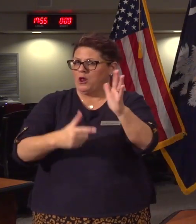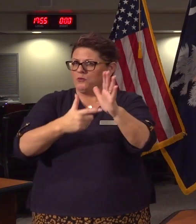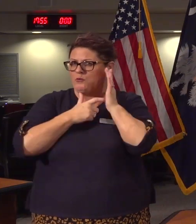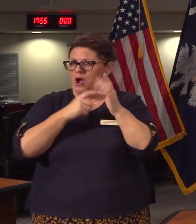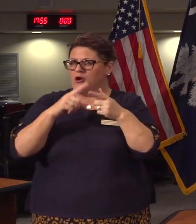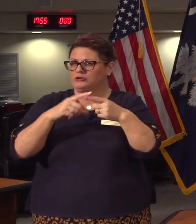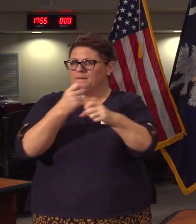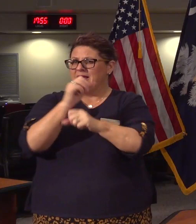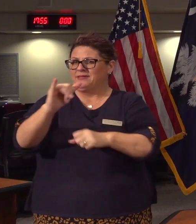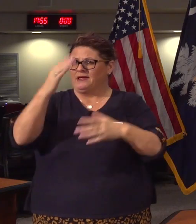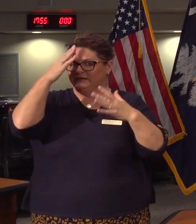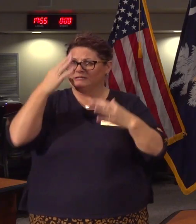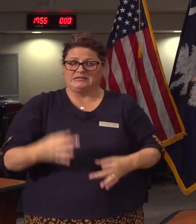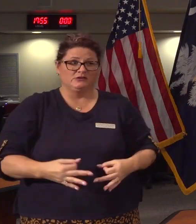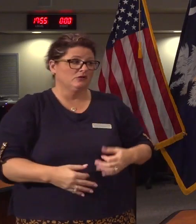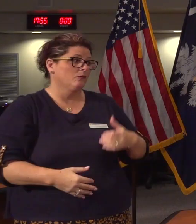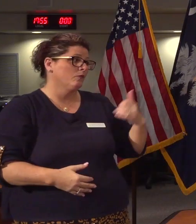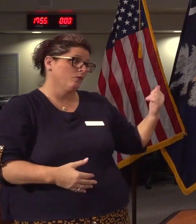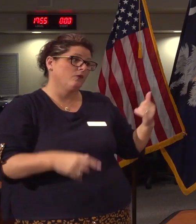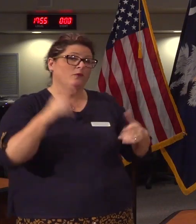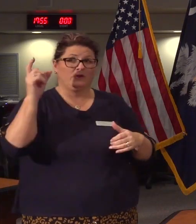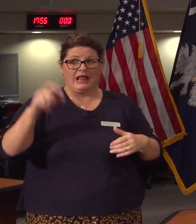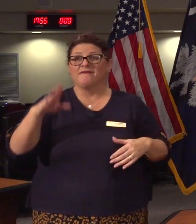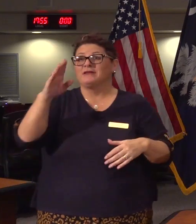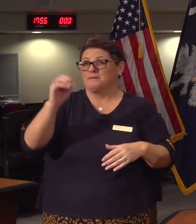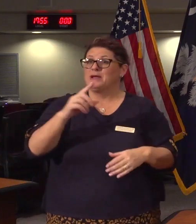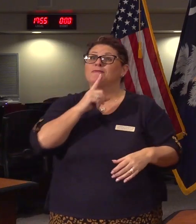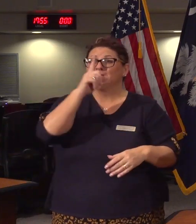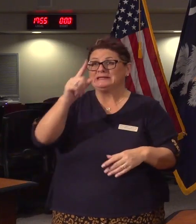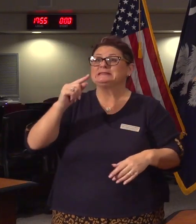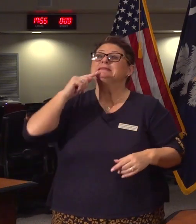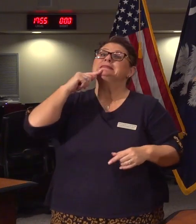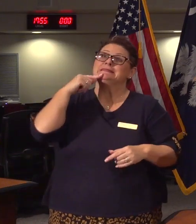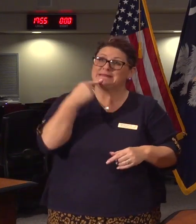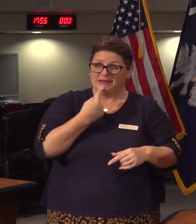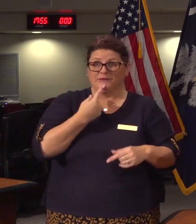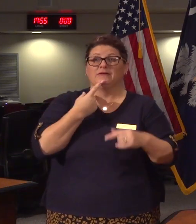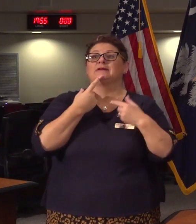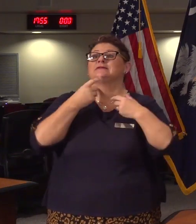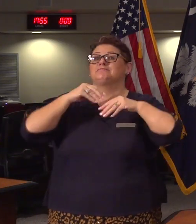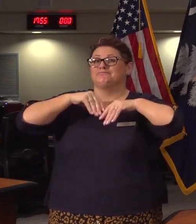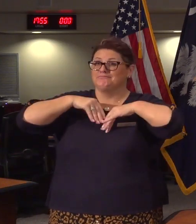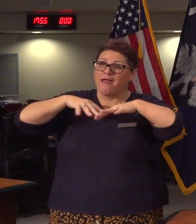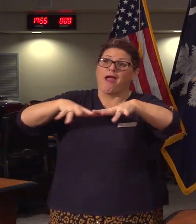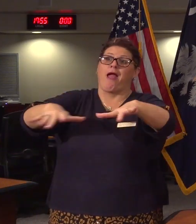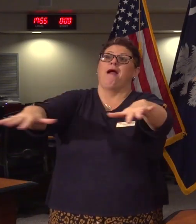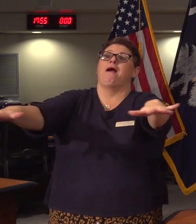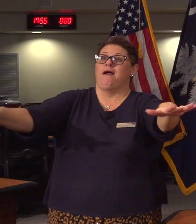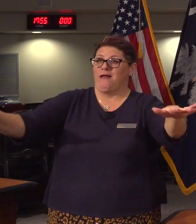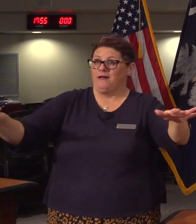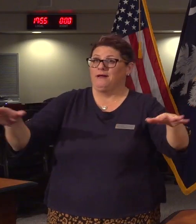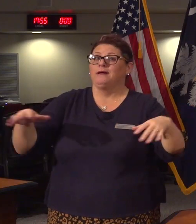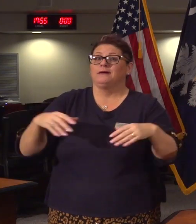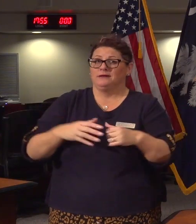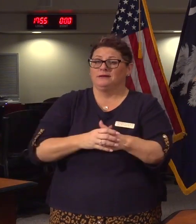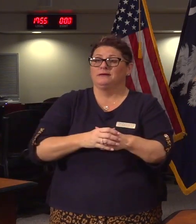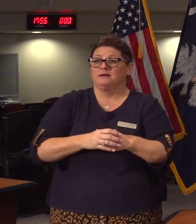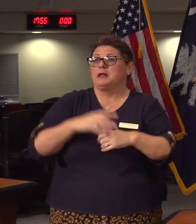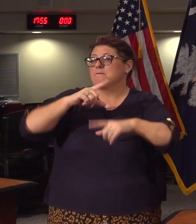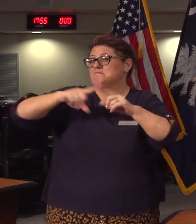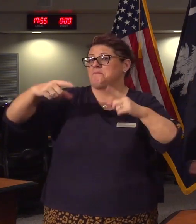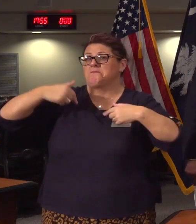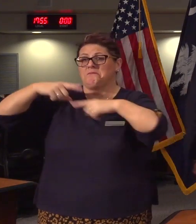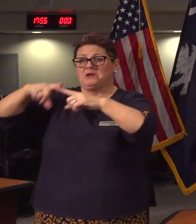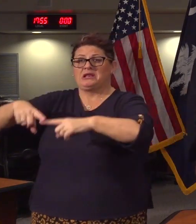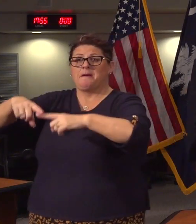That would take some significant increase, and I believe the advice, I rely totally on the advice of